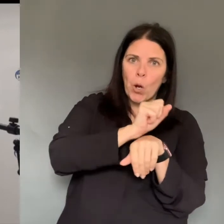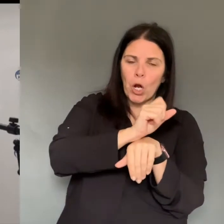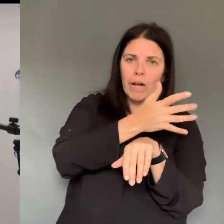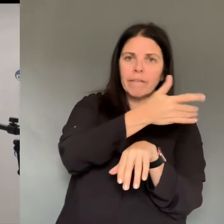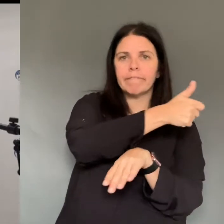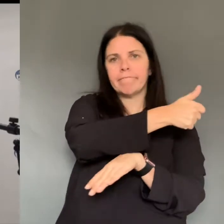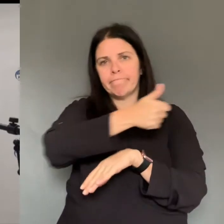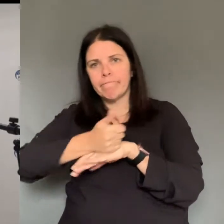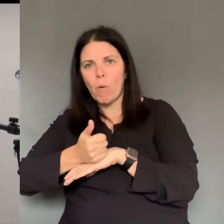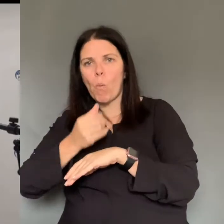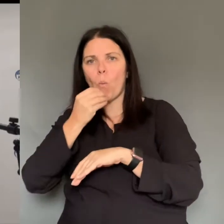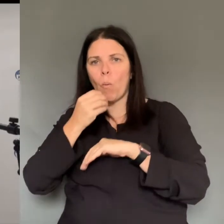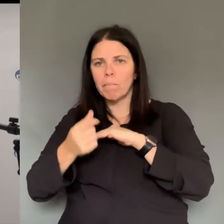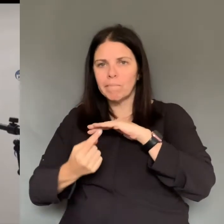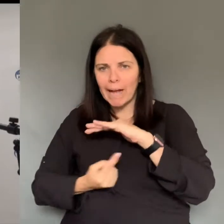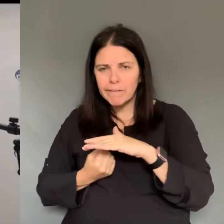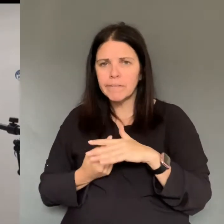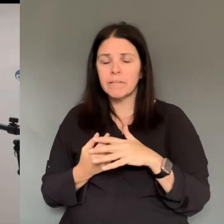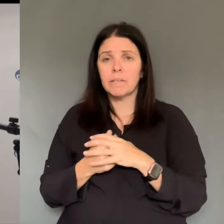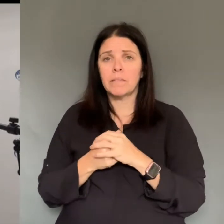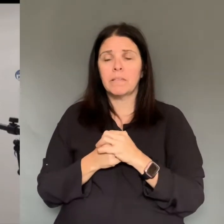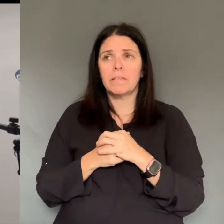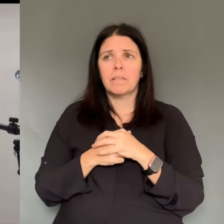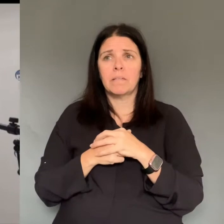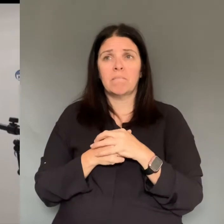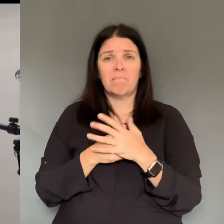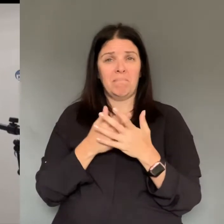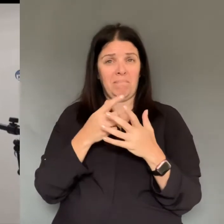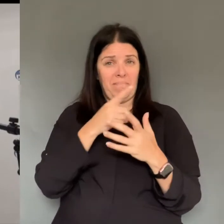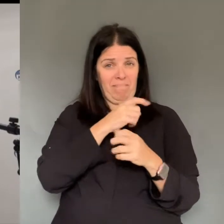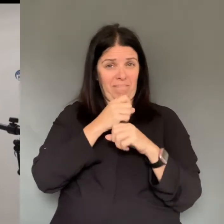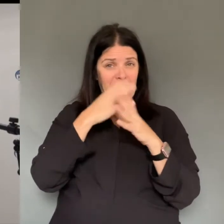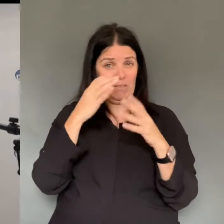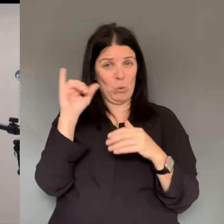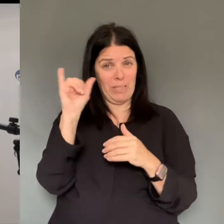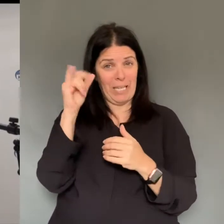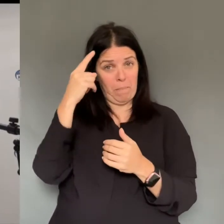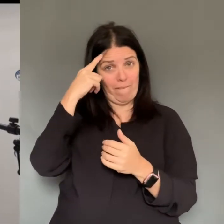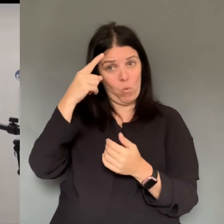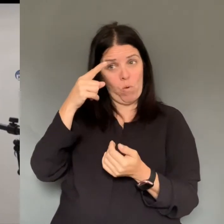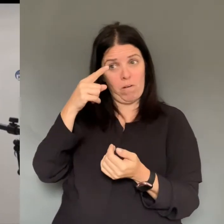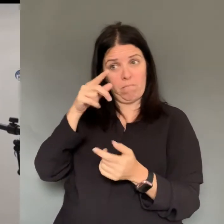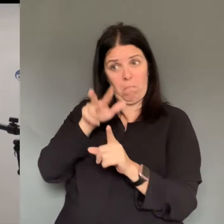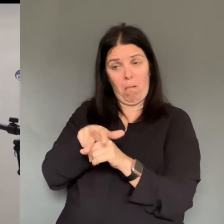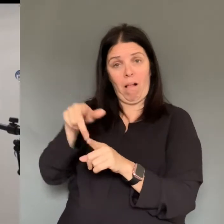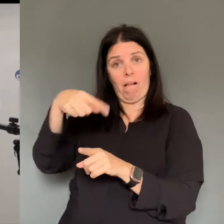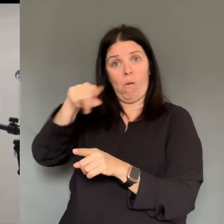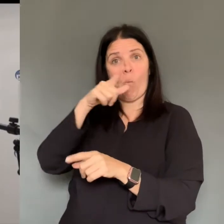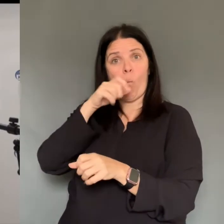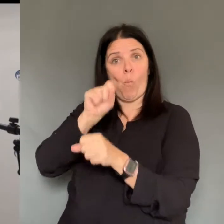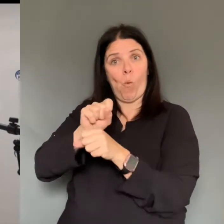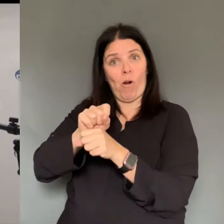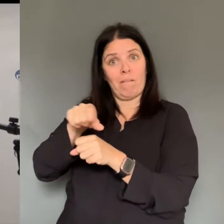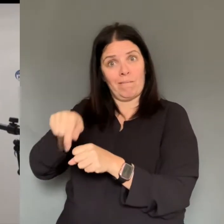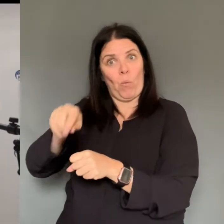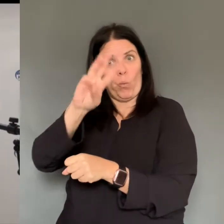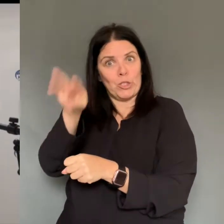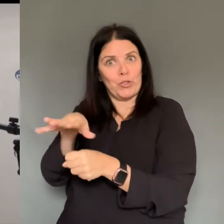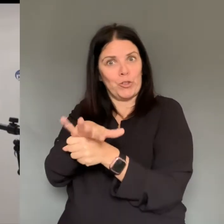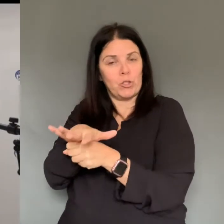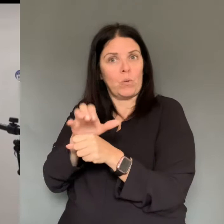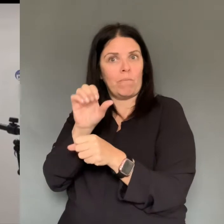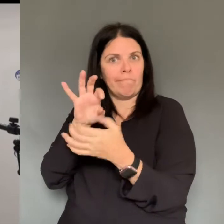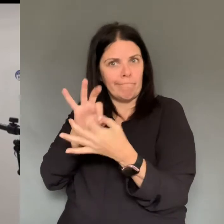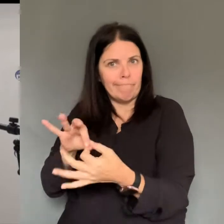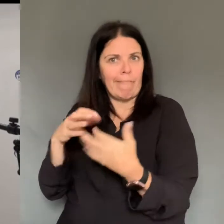and Windsor, basically we're all connected. We have so many people who are commuting daily. We have so many